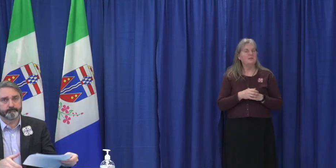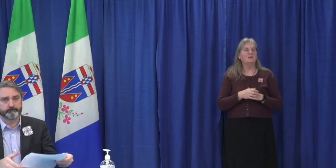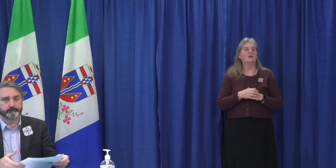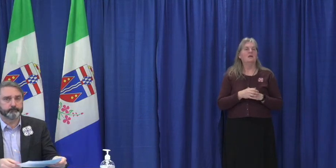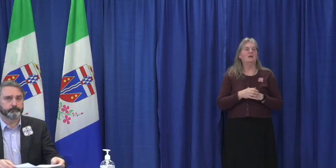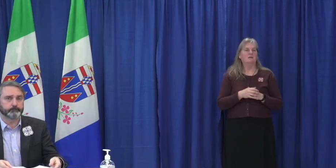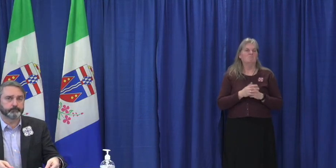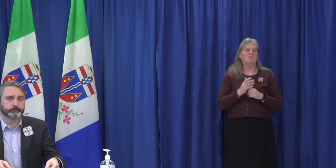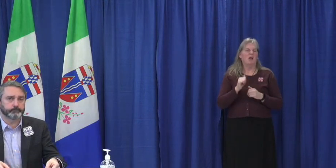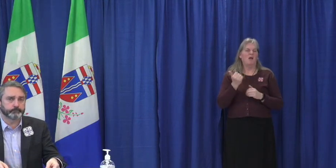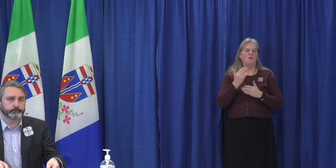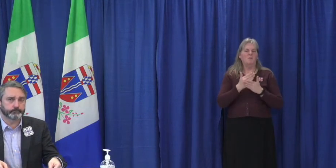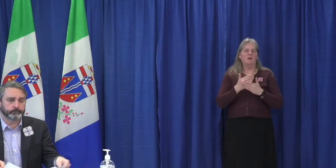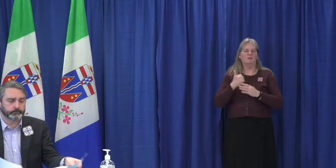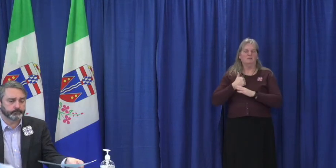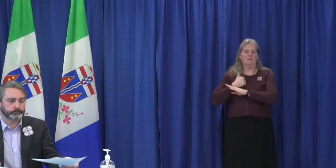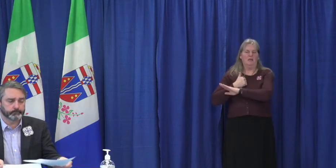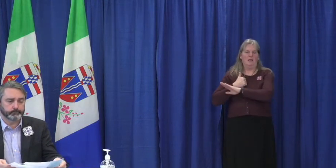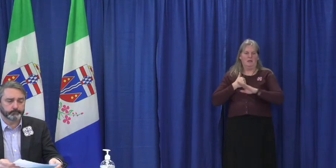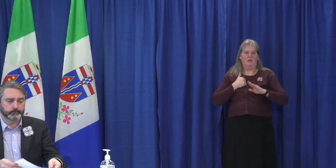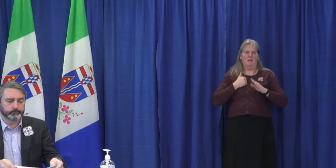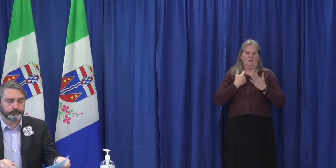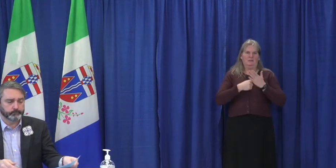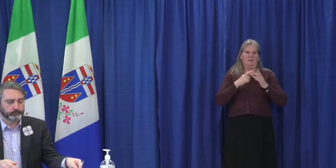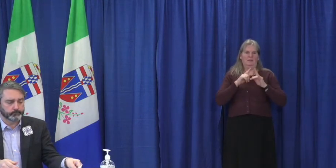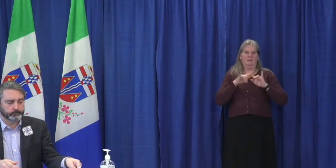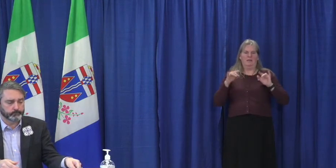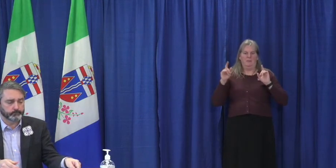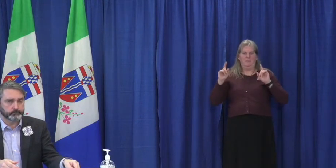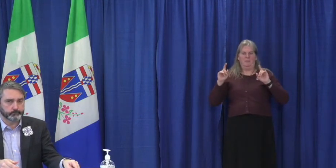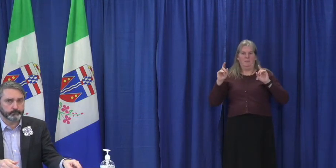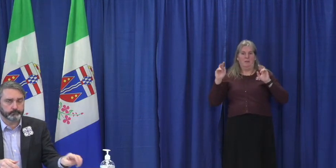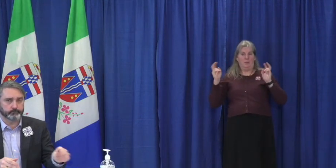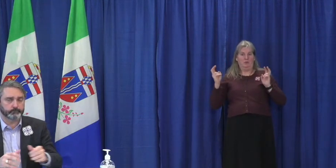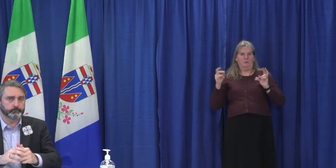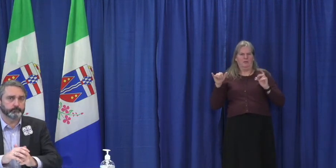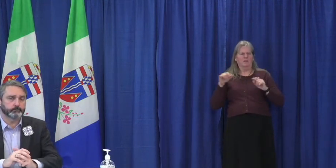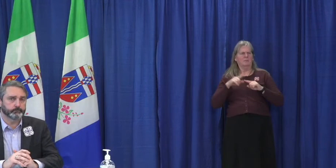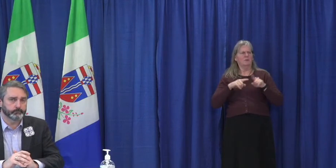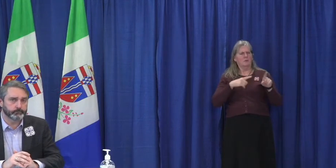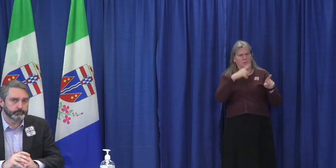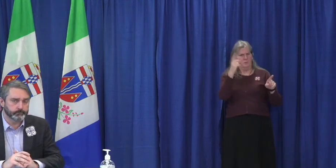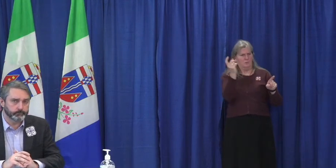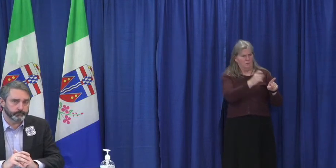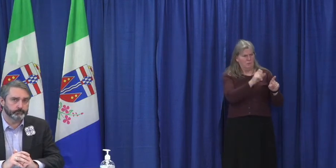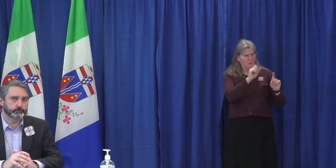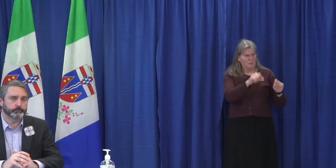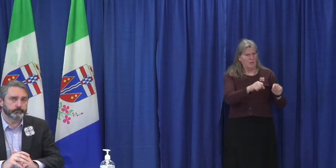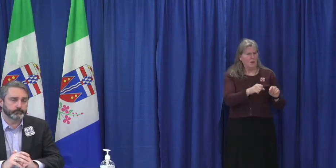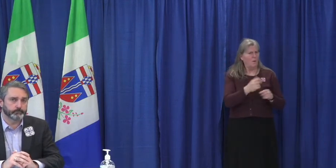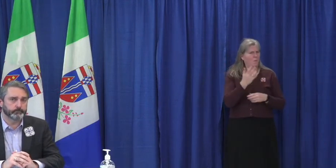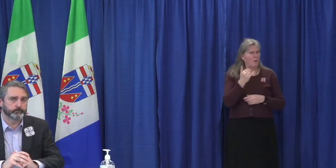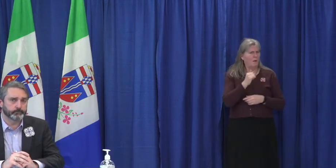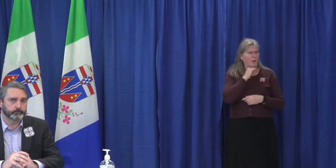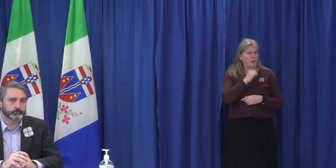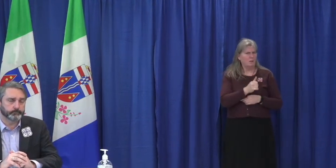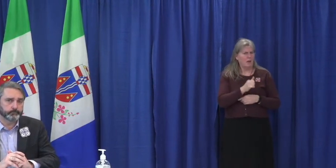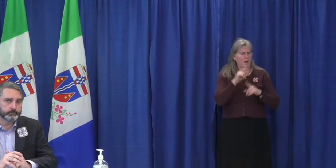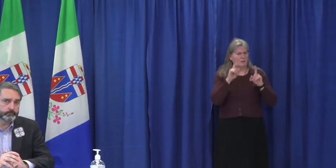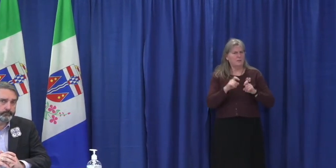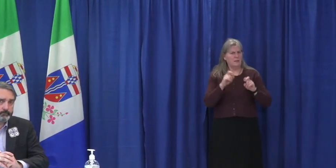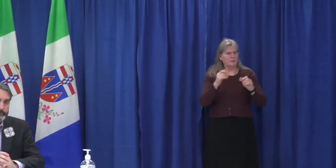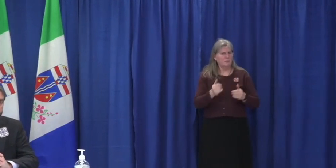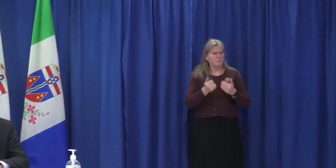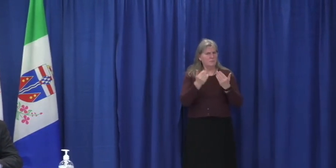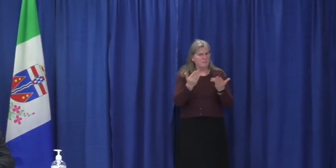in a lot of different jurisdictions, but I'm wondering, Dr. Elliott, if you could talk about why aren't tests being